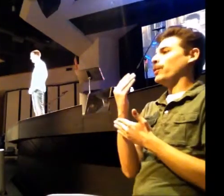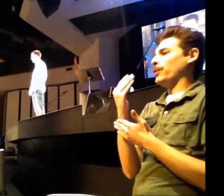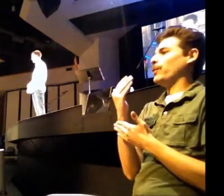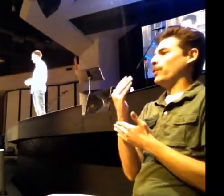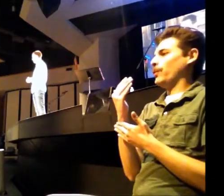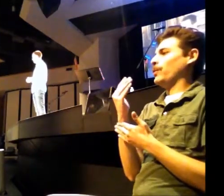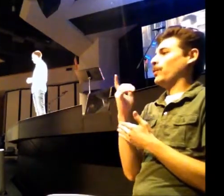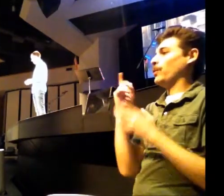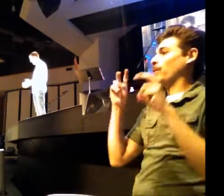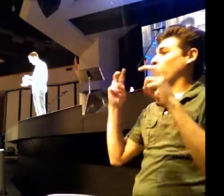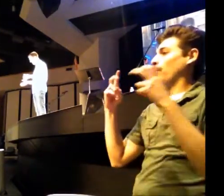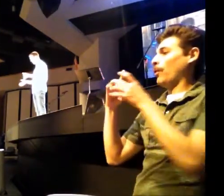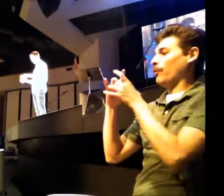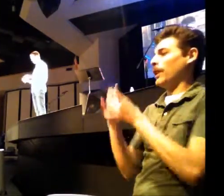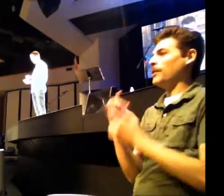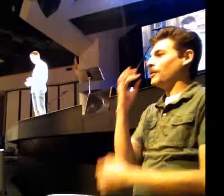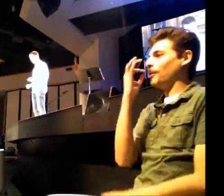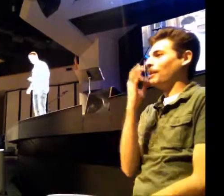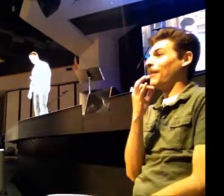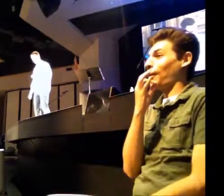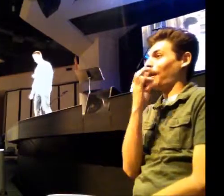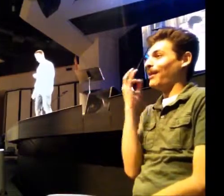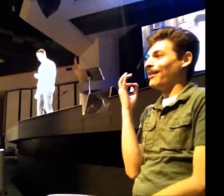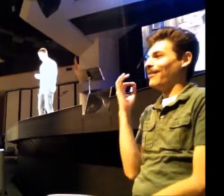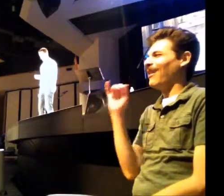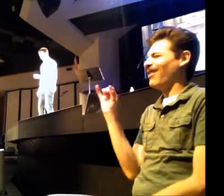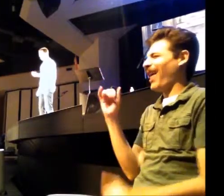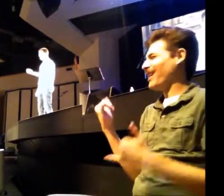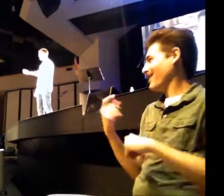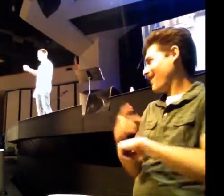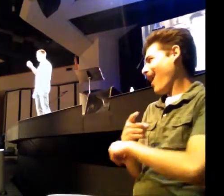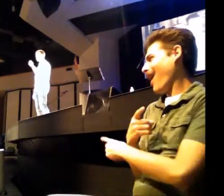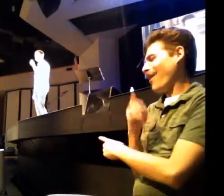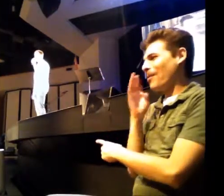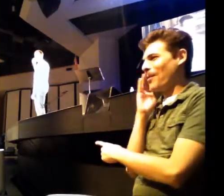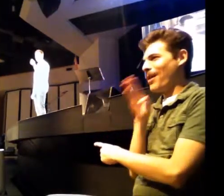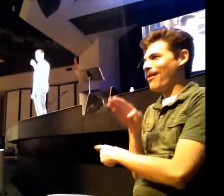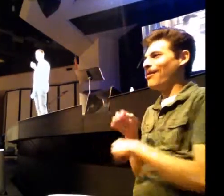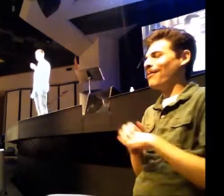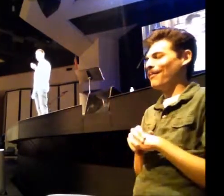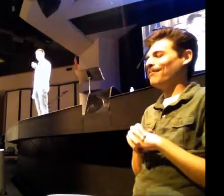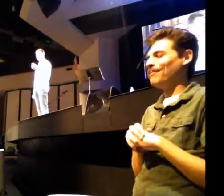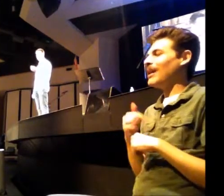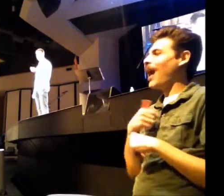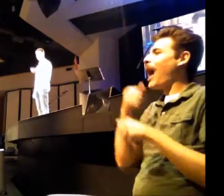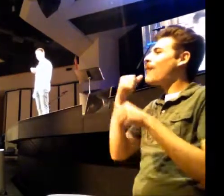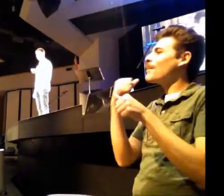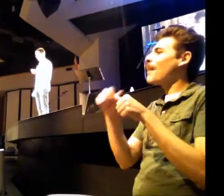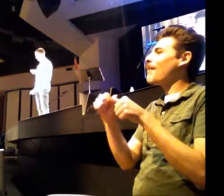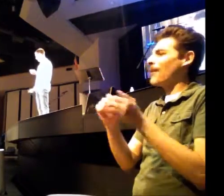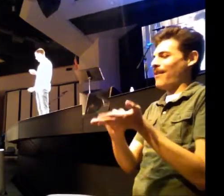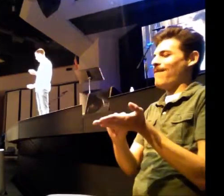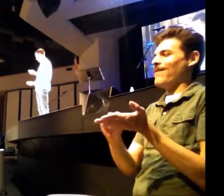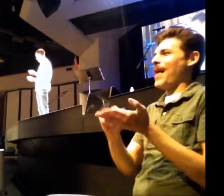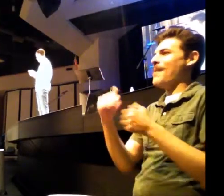later today. They passed out in the communion. I stood there with a piece of unleavened bread in